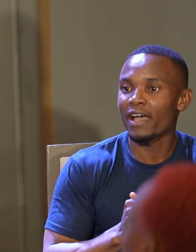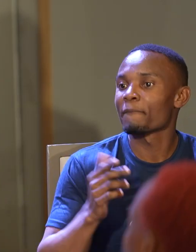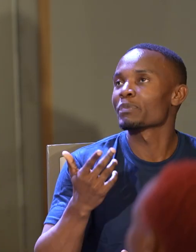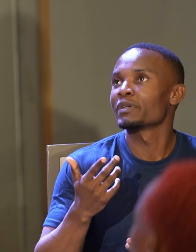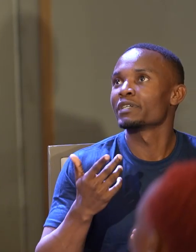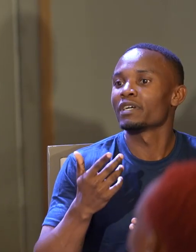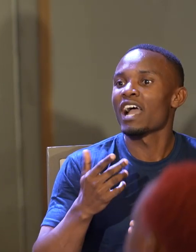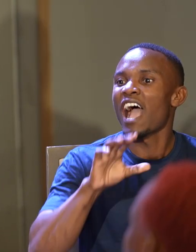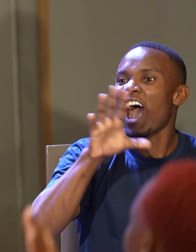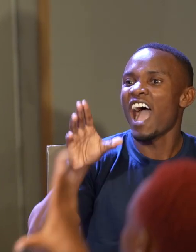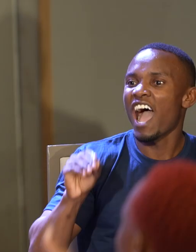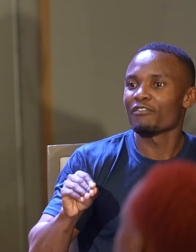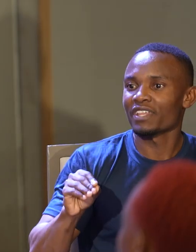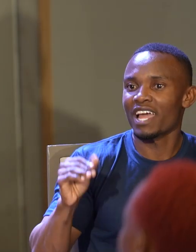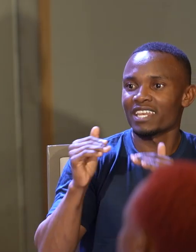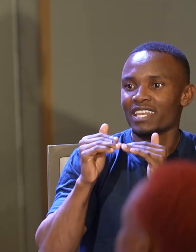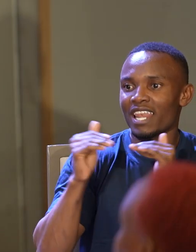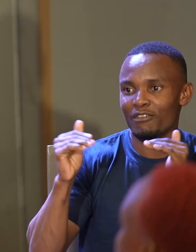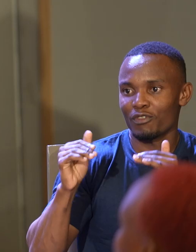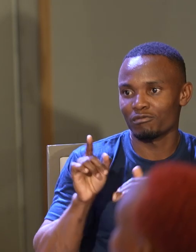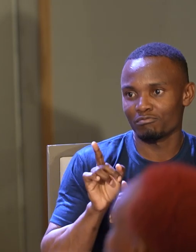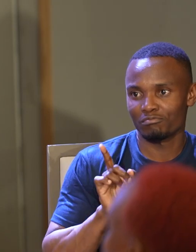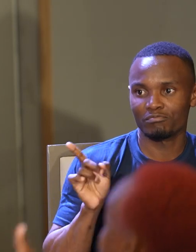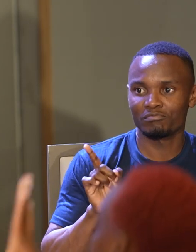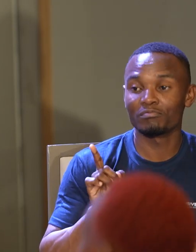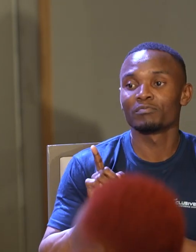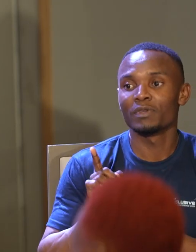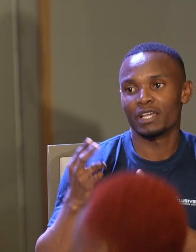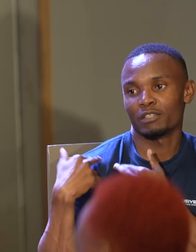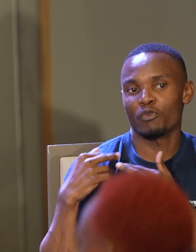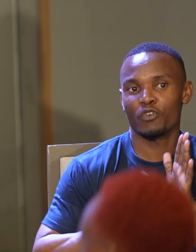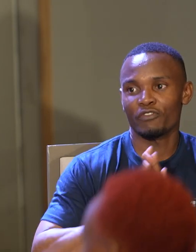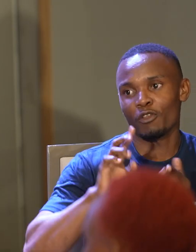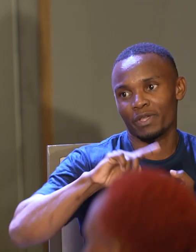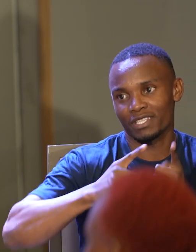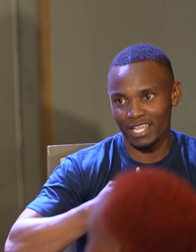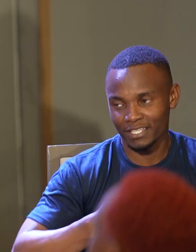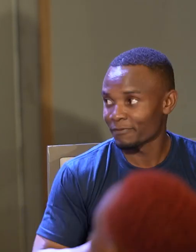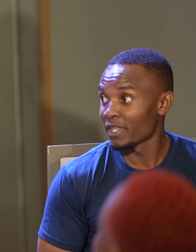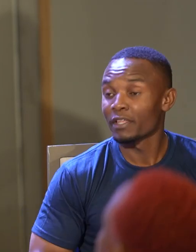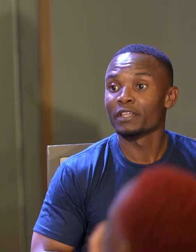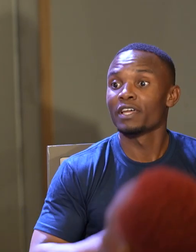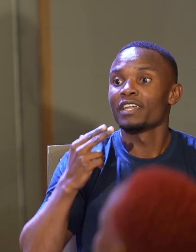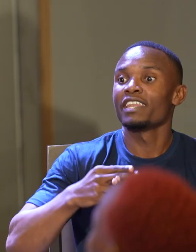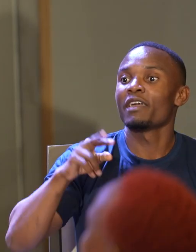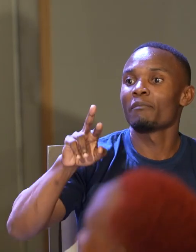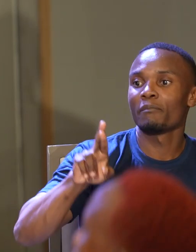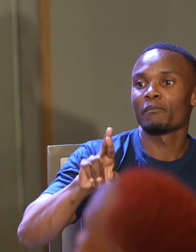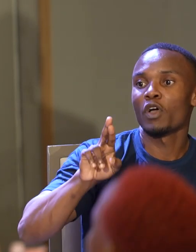to as the African continent. Thank you so much. I hope